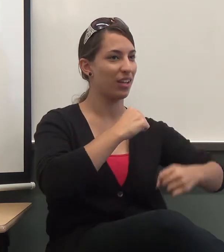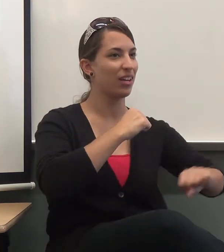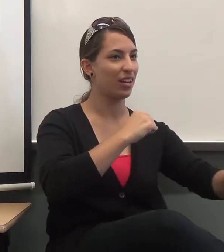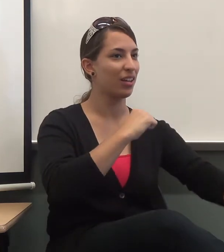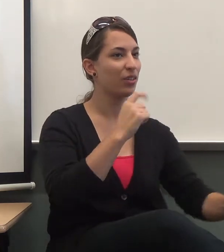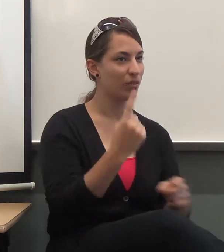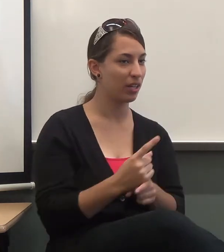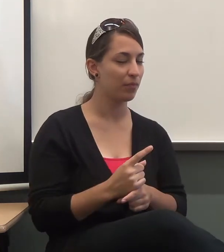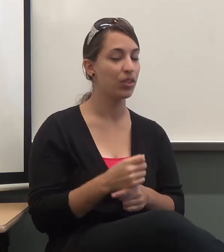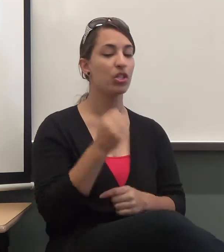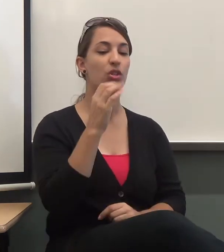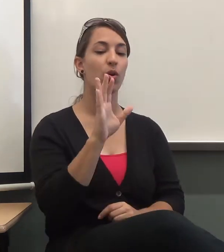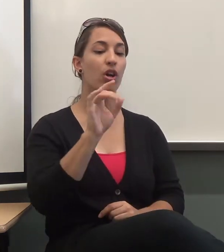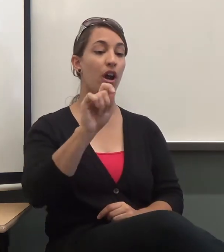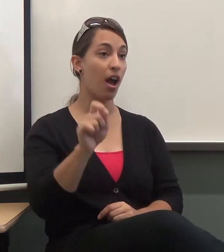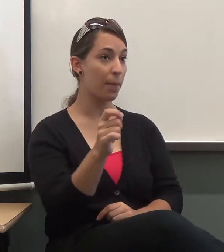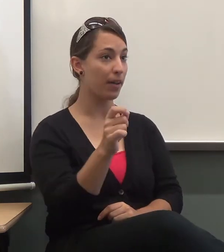So your comma